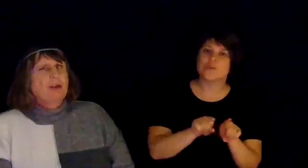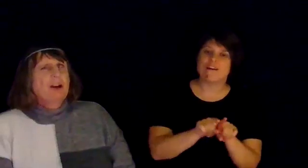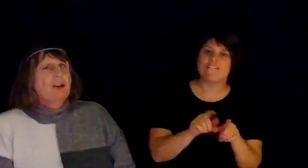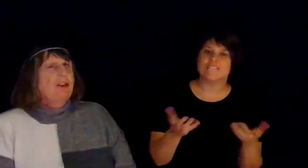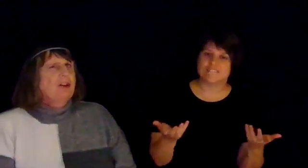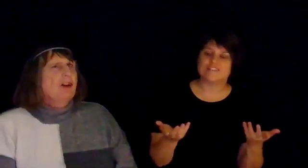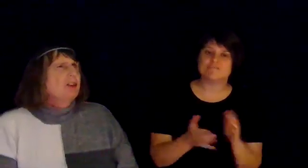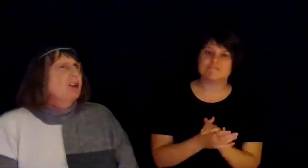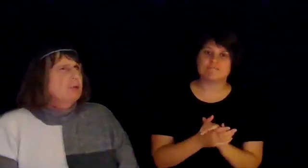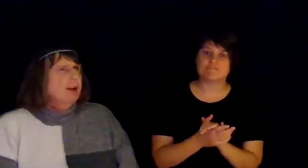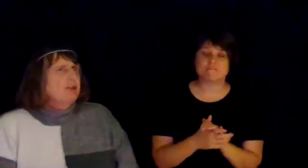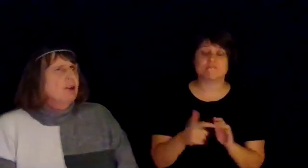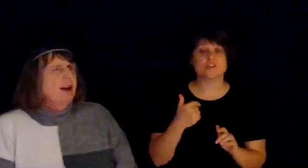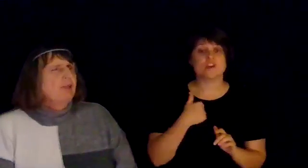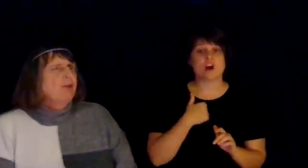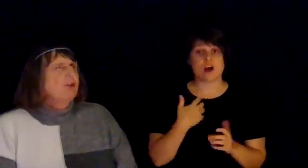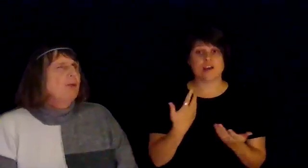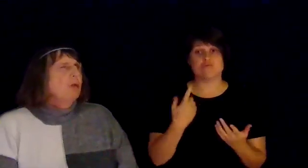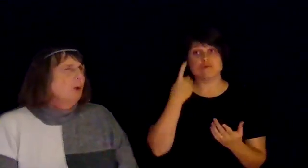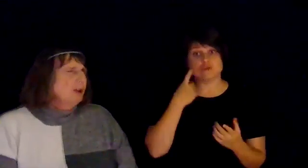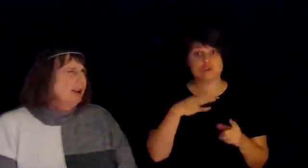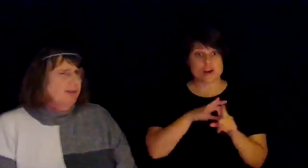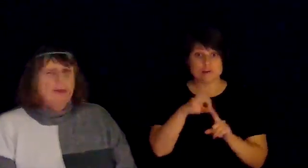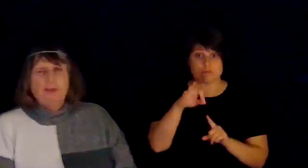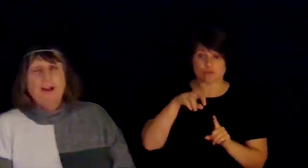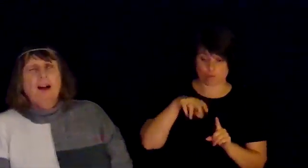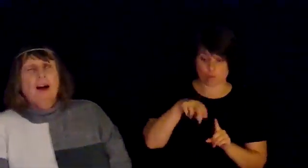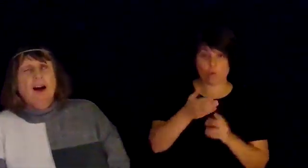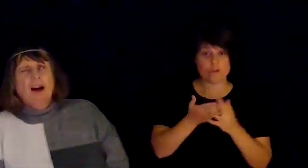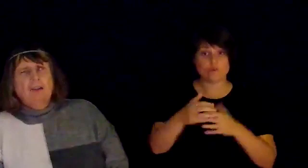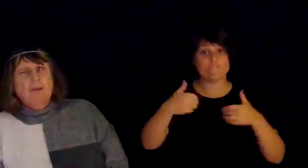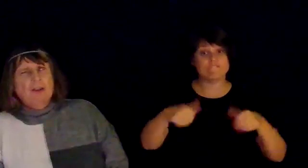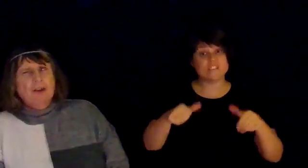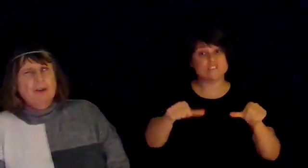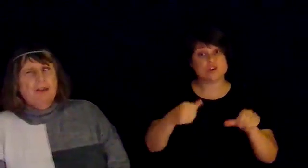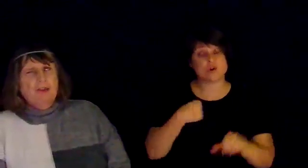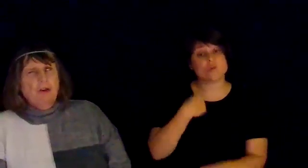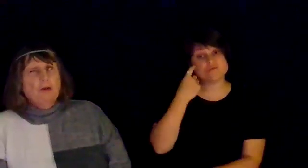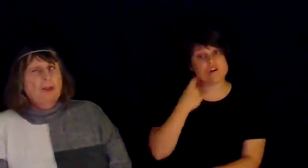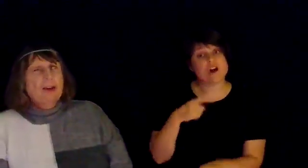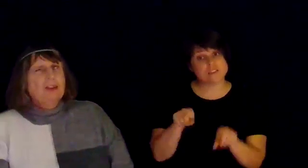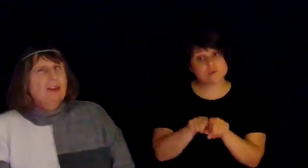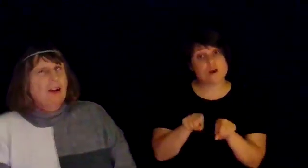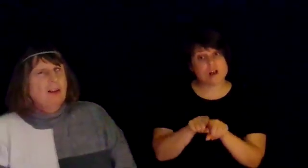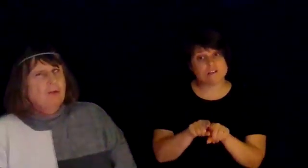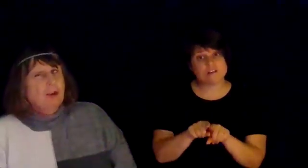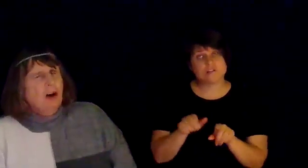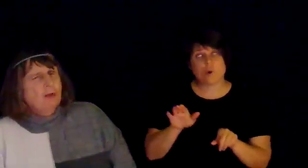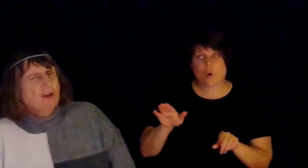going through physiotherapy to try and improve my walking. So all of